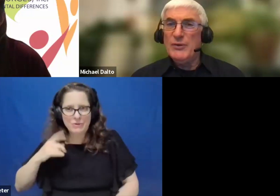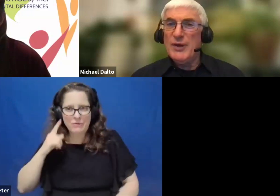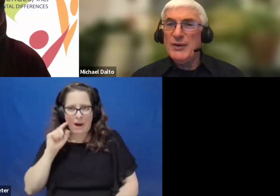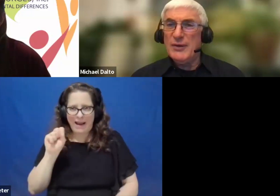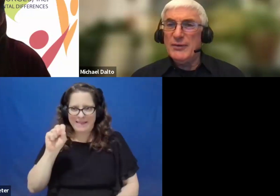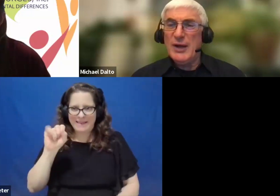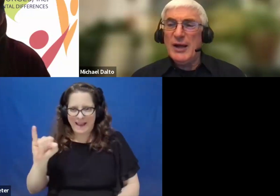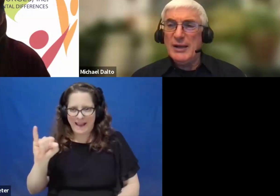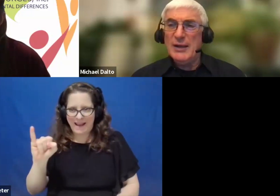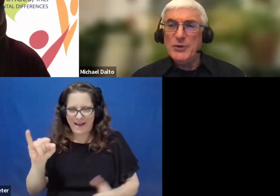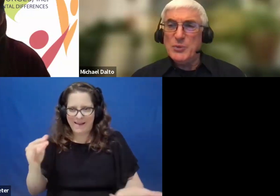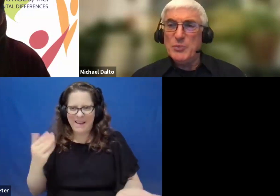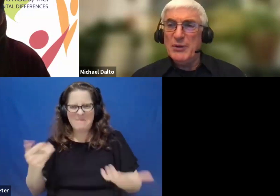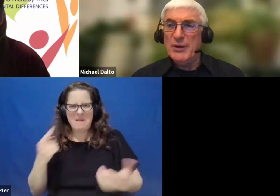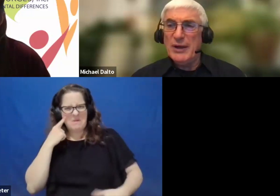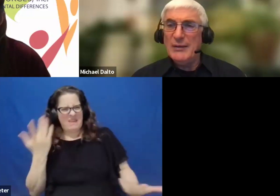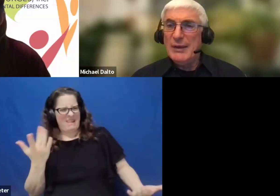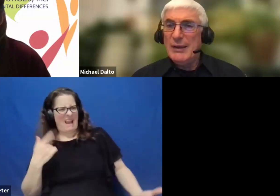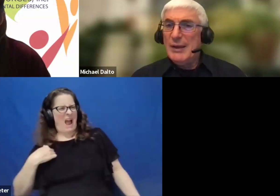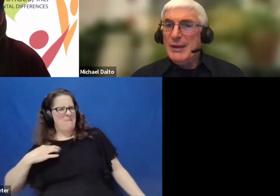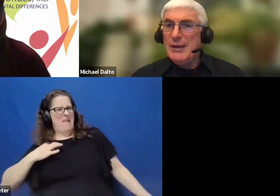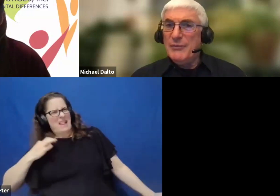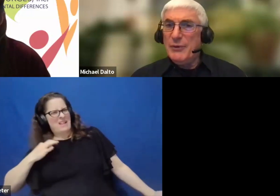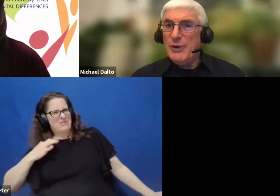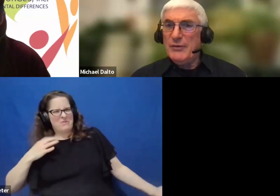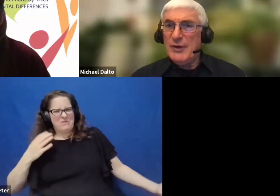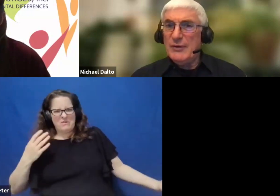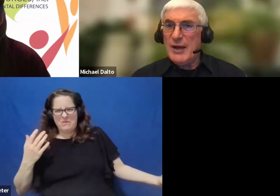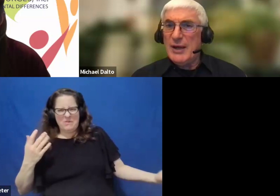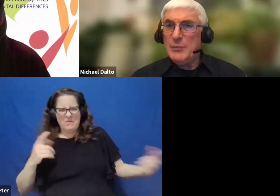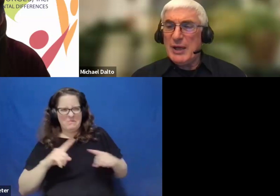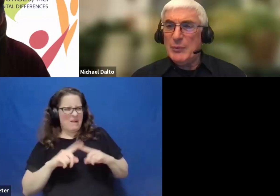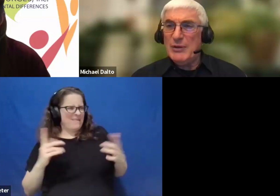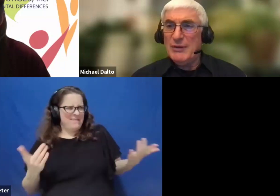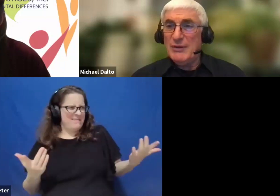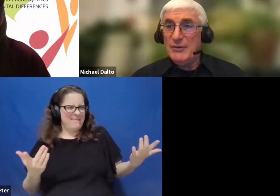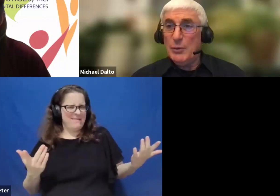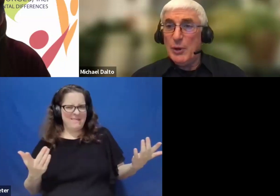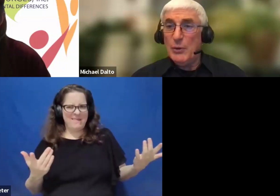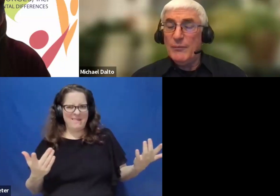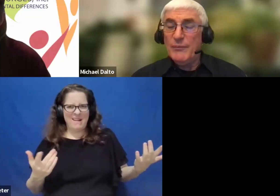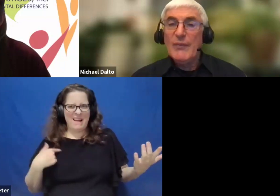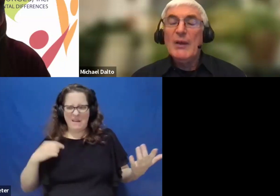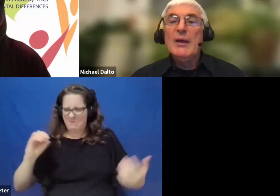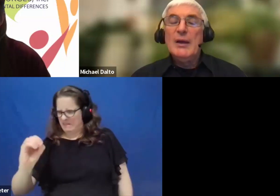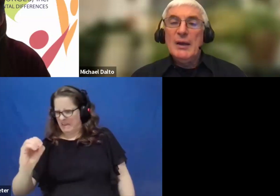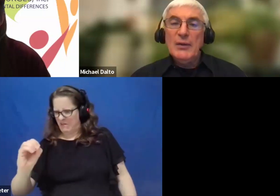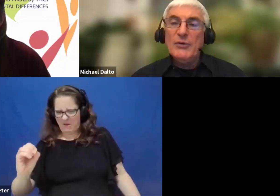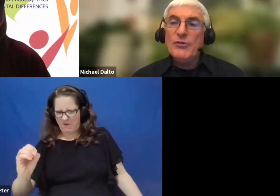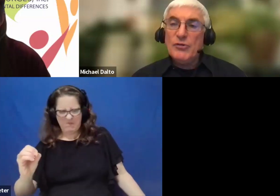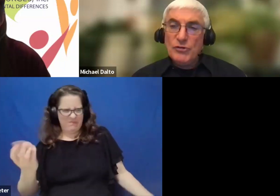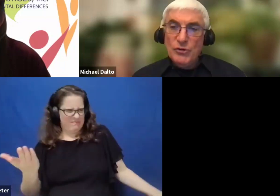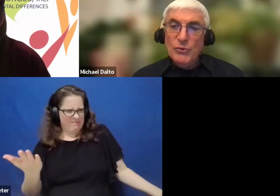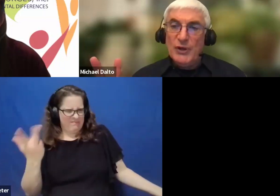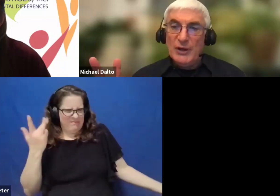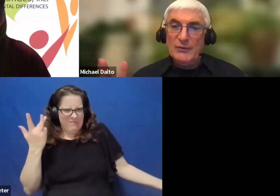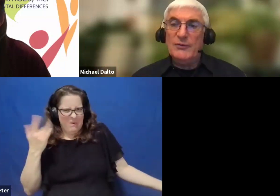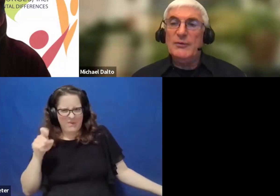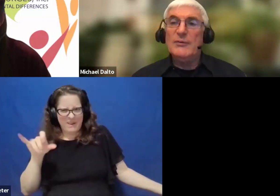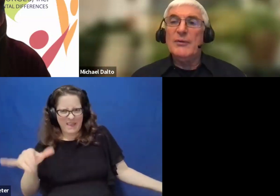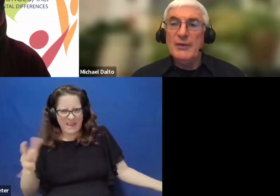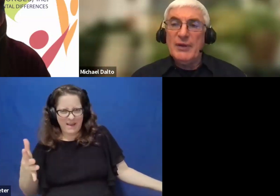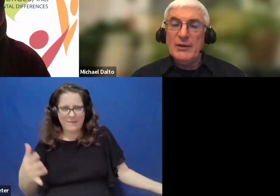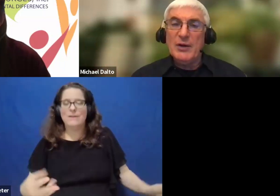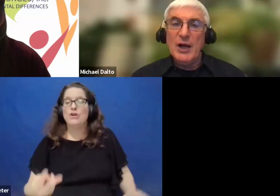good is SSI eligibility if your SSI payment is zero? And there are two